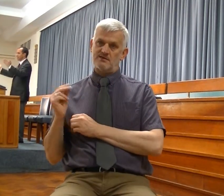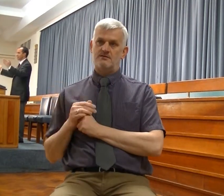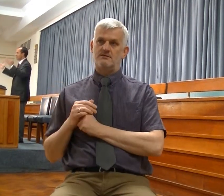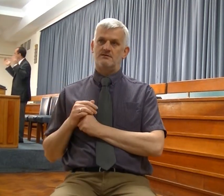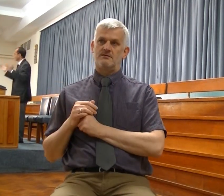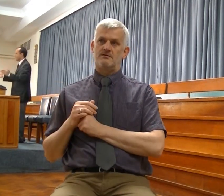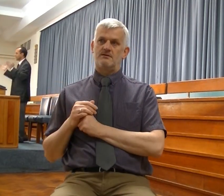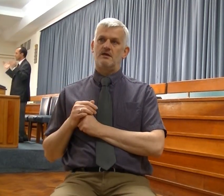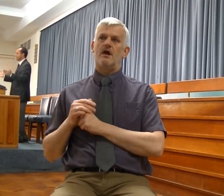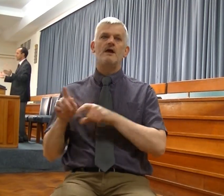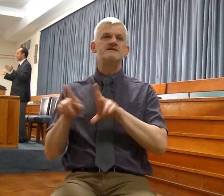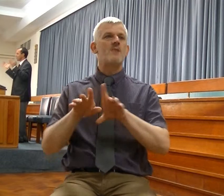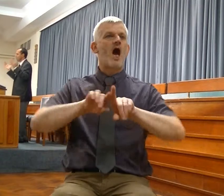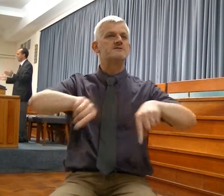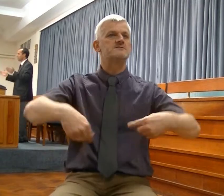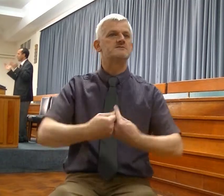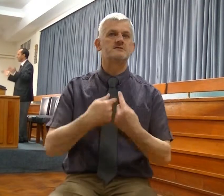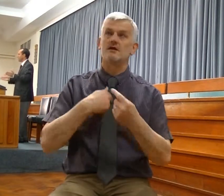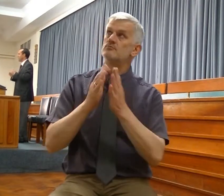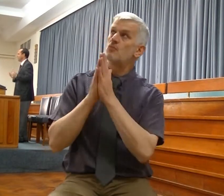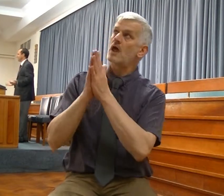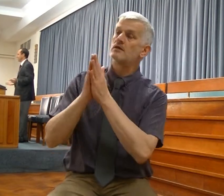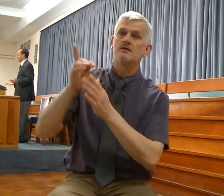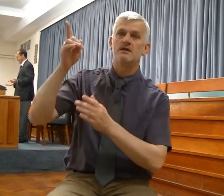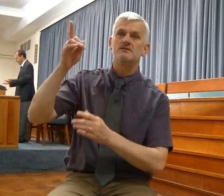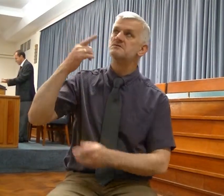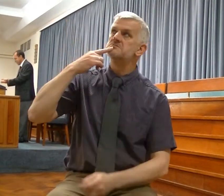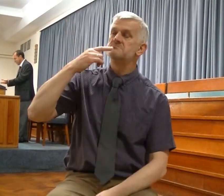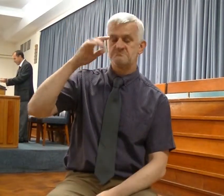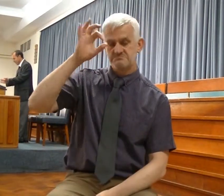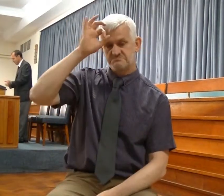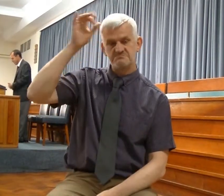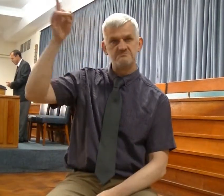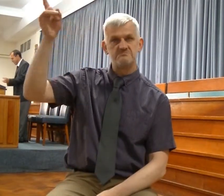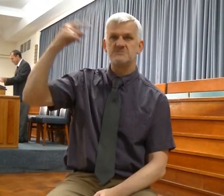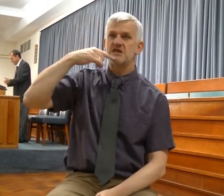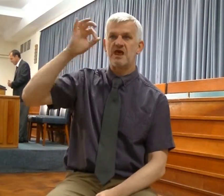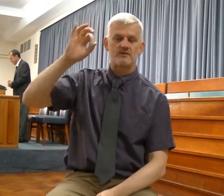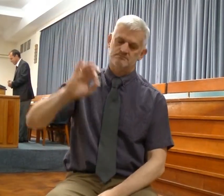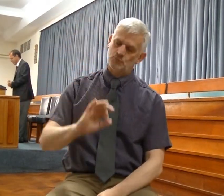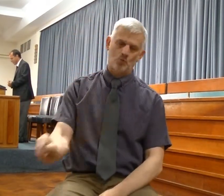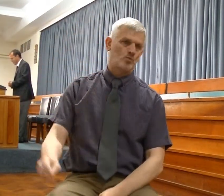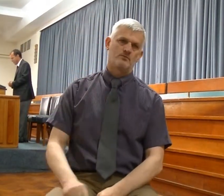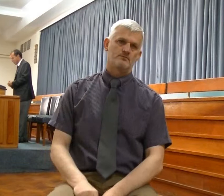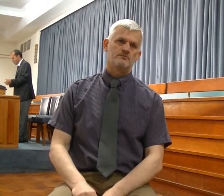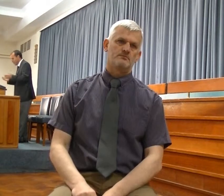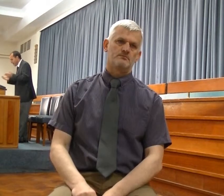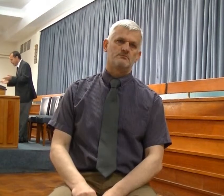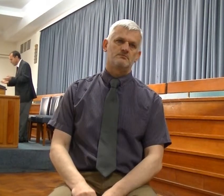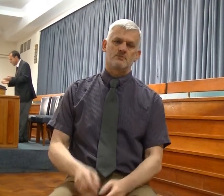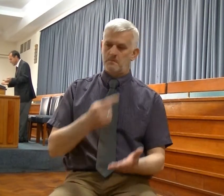a believer prays, the Lord Jesus Christ will never remain indifferent. And this is what we see